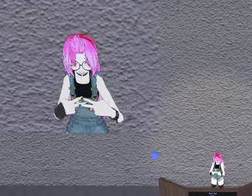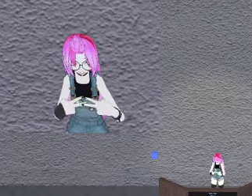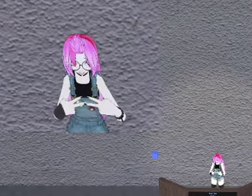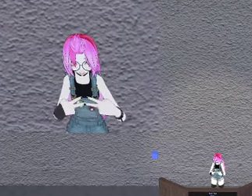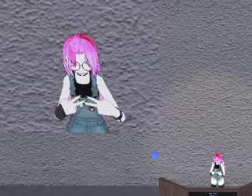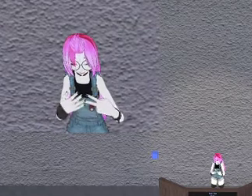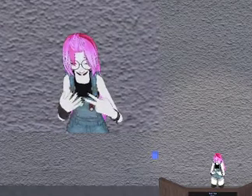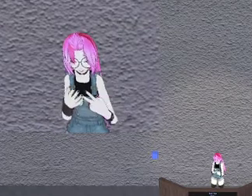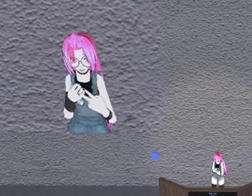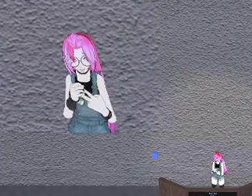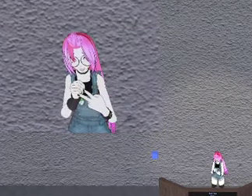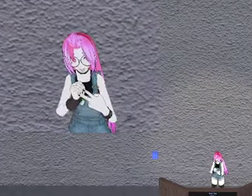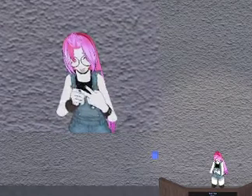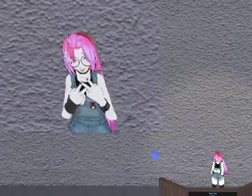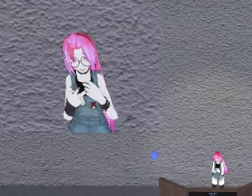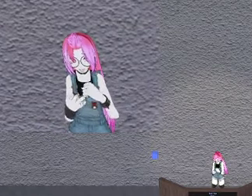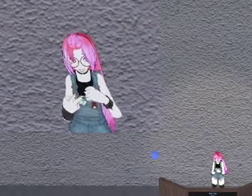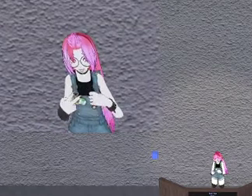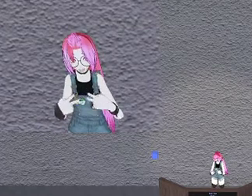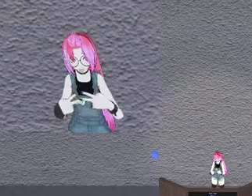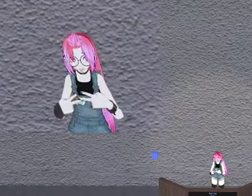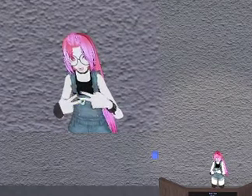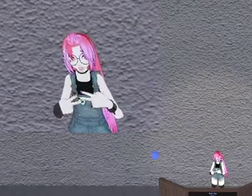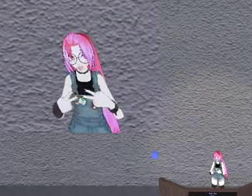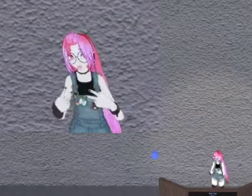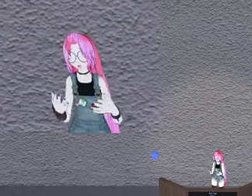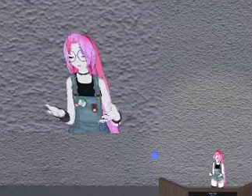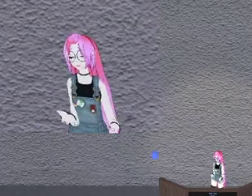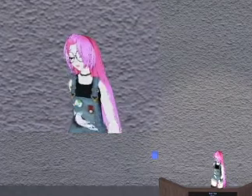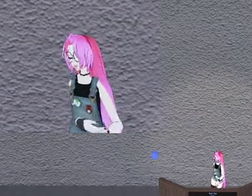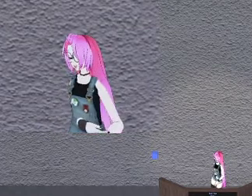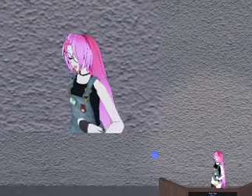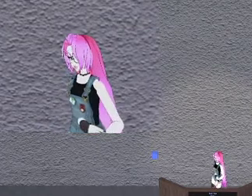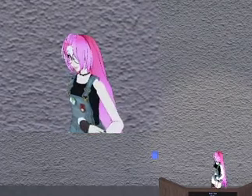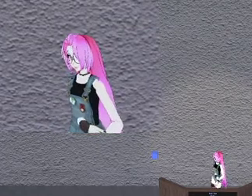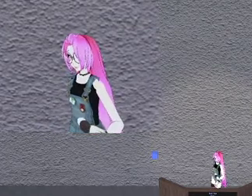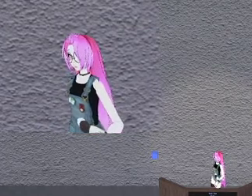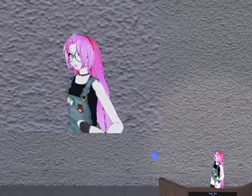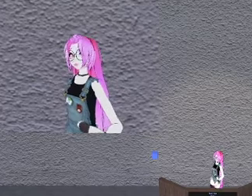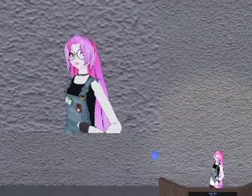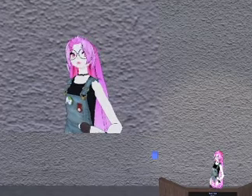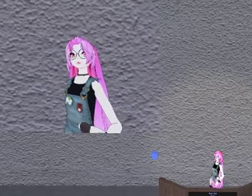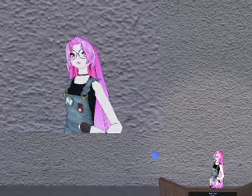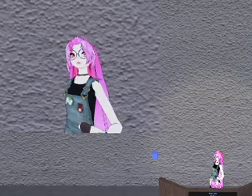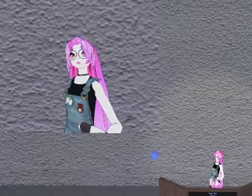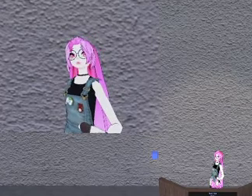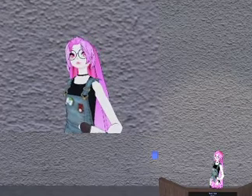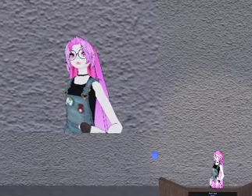harder to do without index or real life. But yeah, it's a good question.